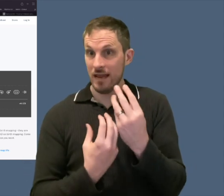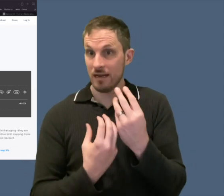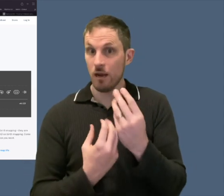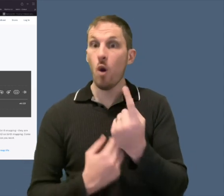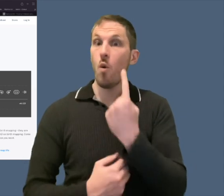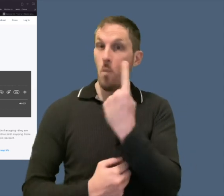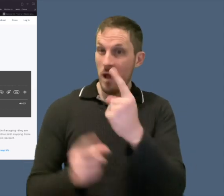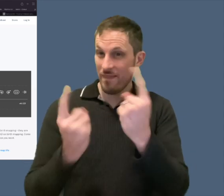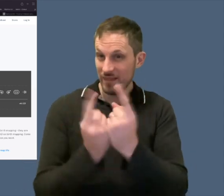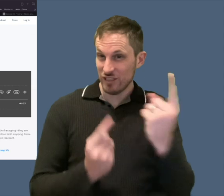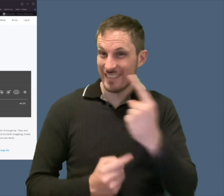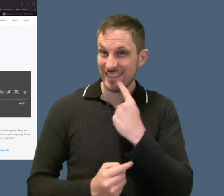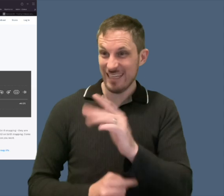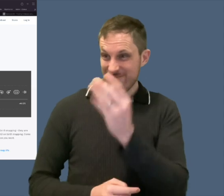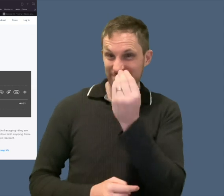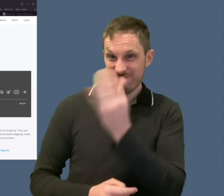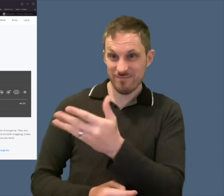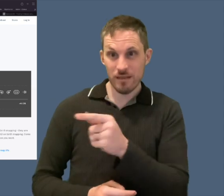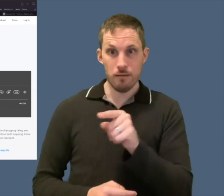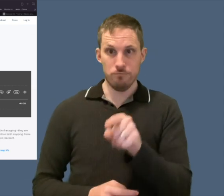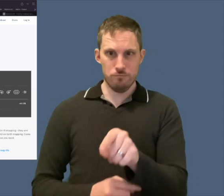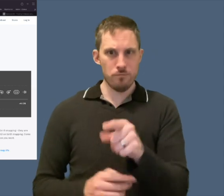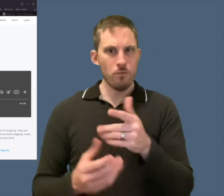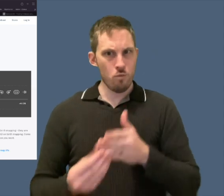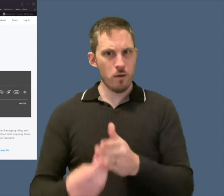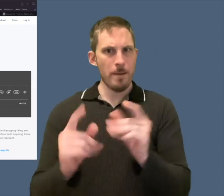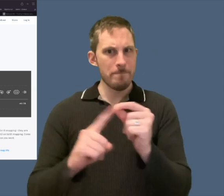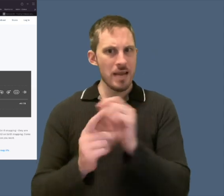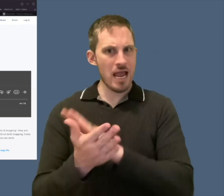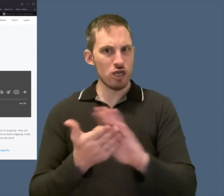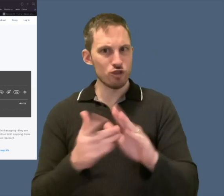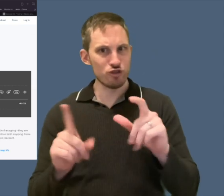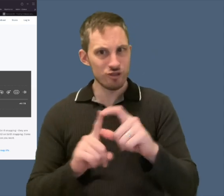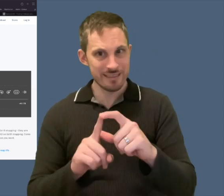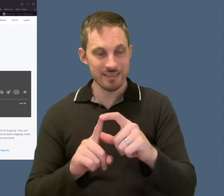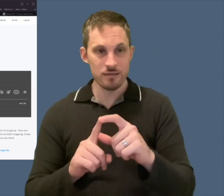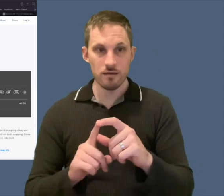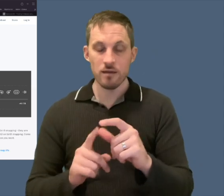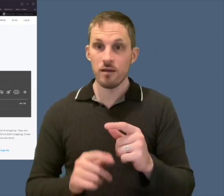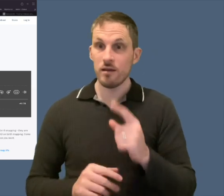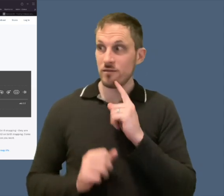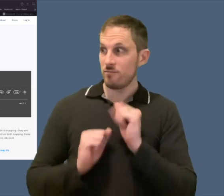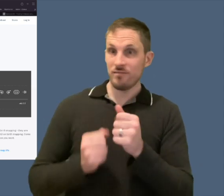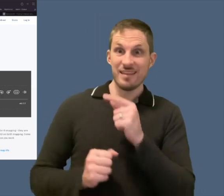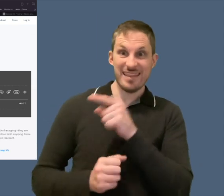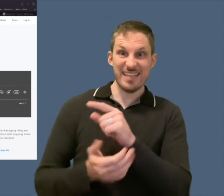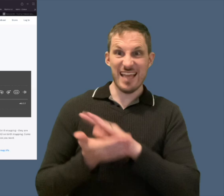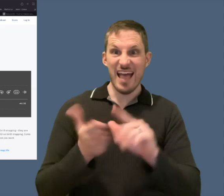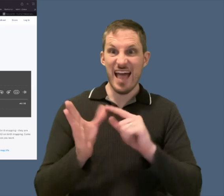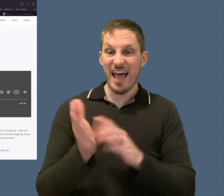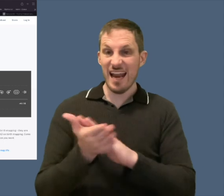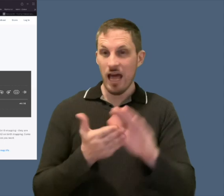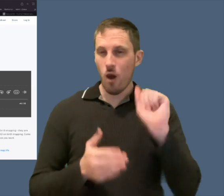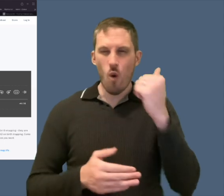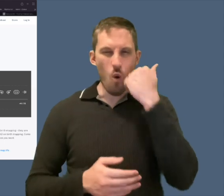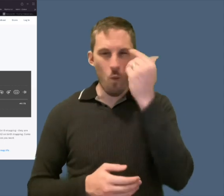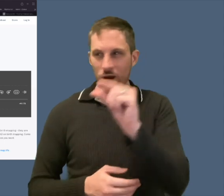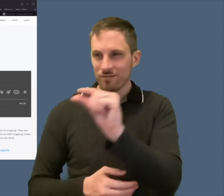was, Catherine, there's a PhD in this. Can I just say that's Hannah's line for everything?